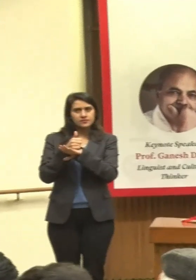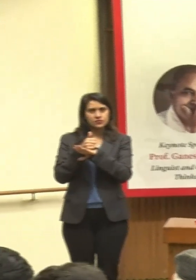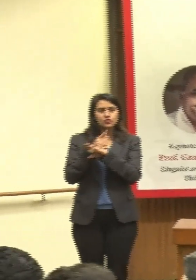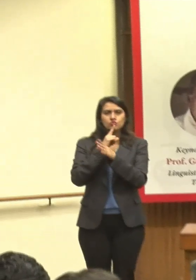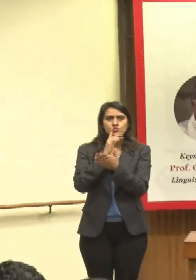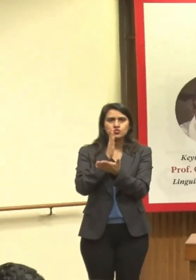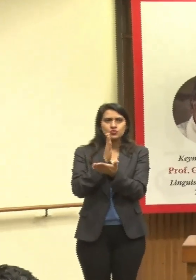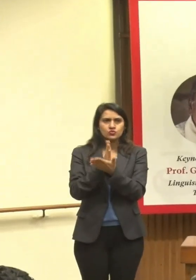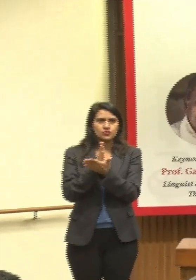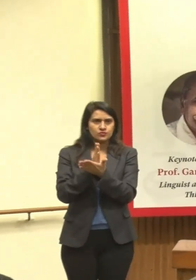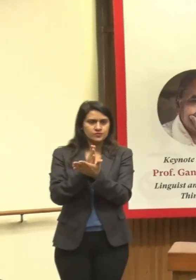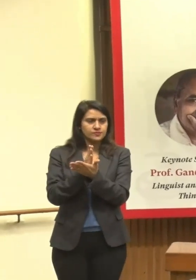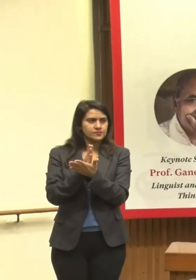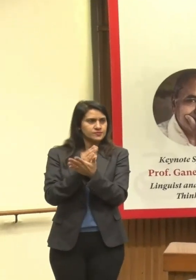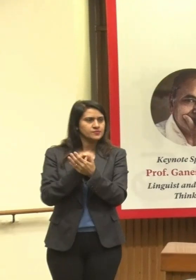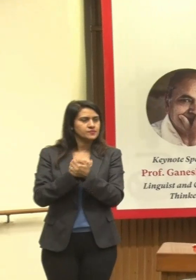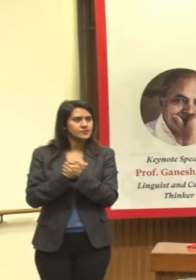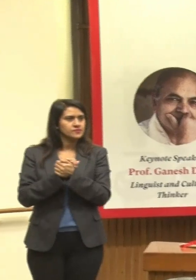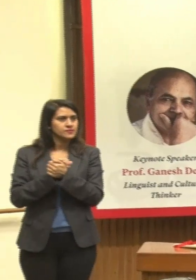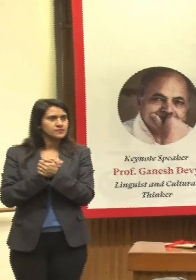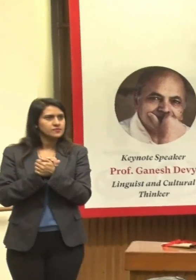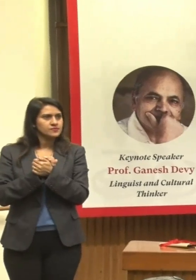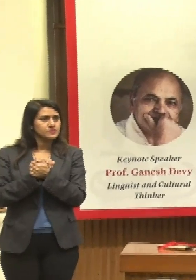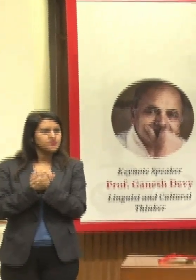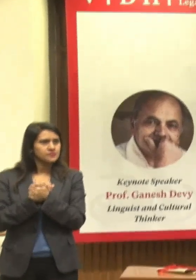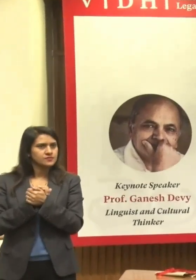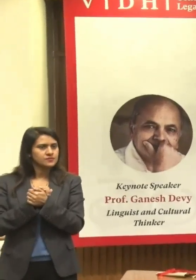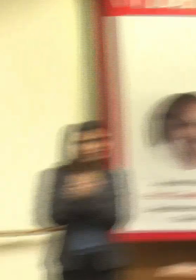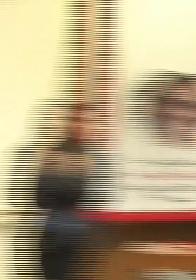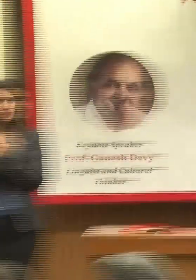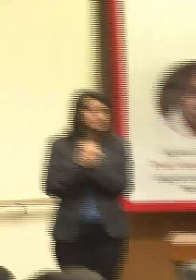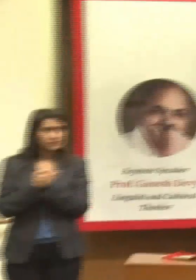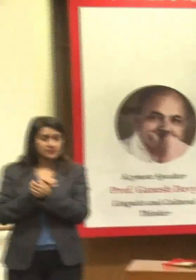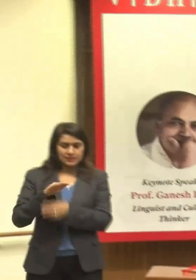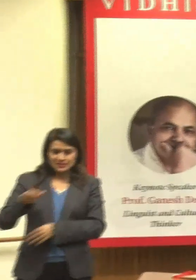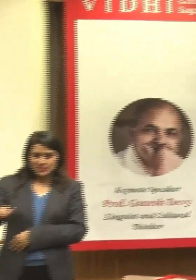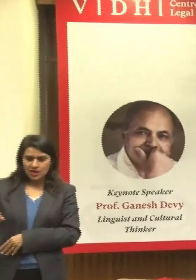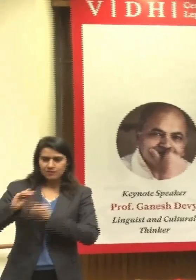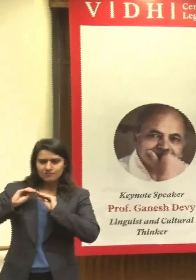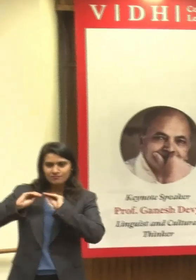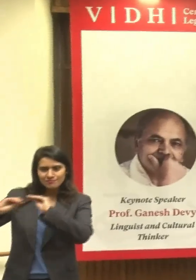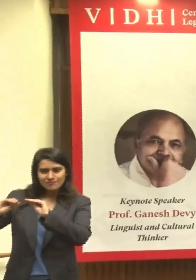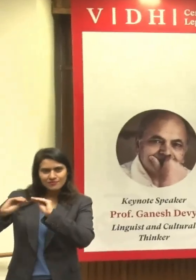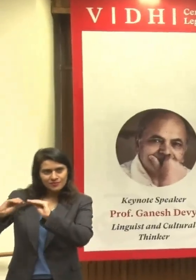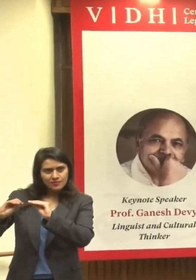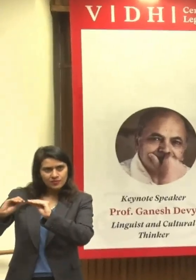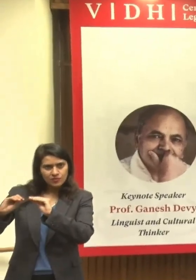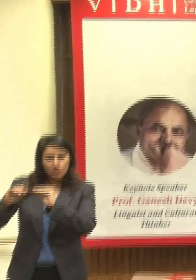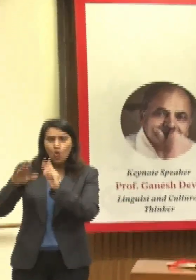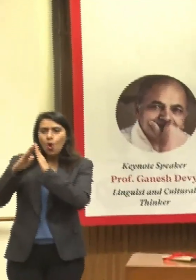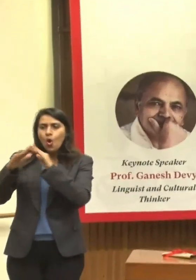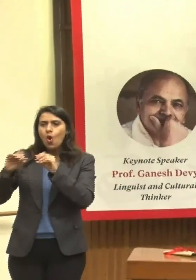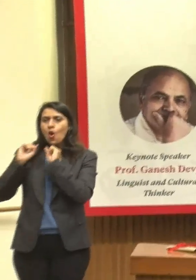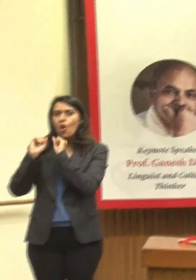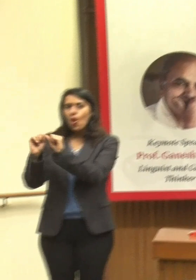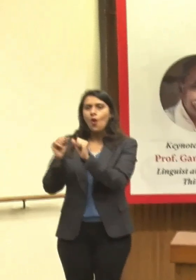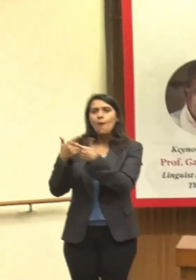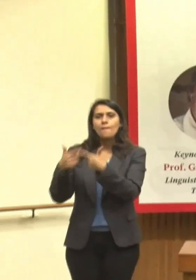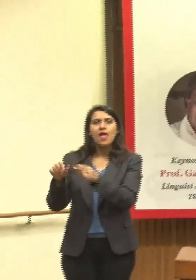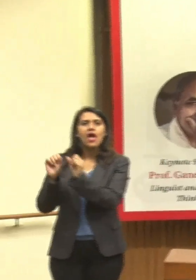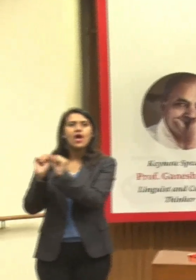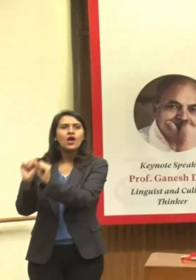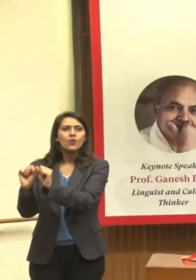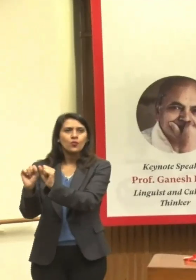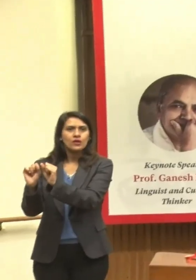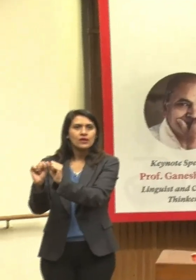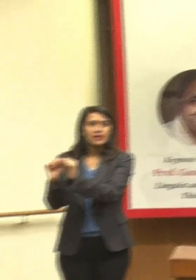truth that a child being taught in the language of home, at least